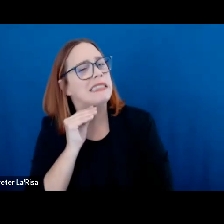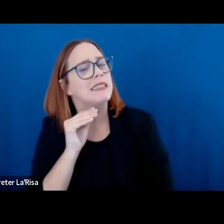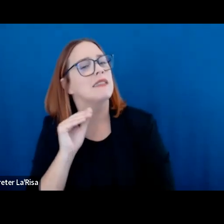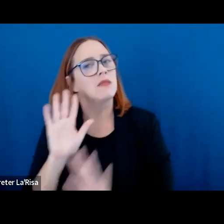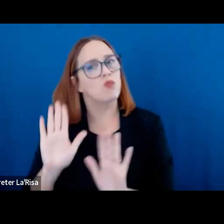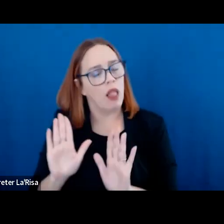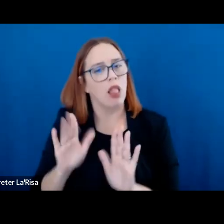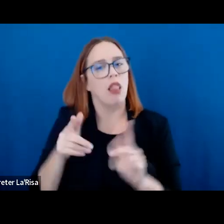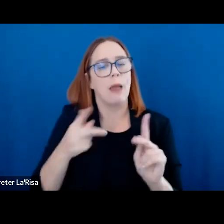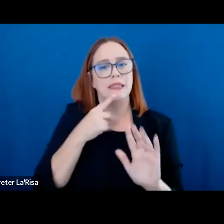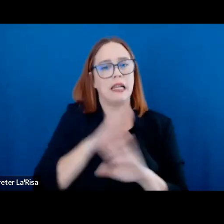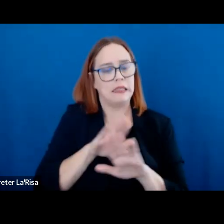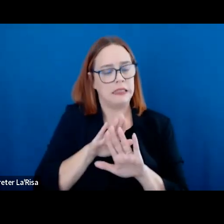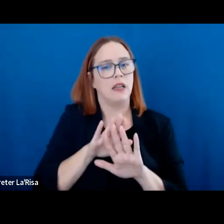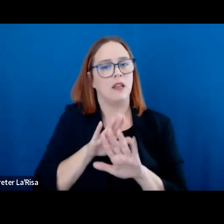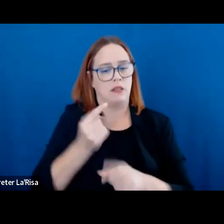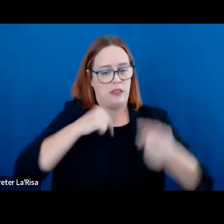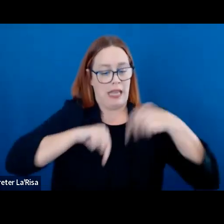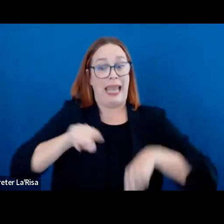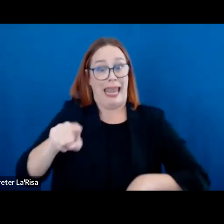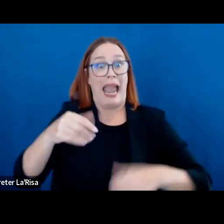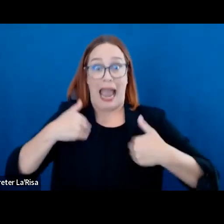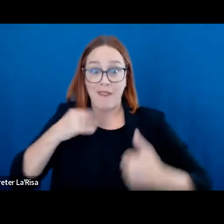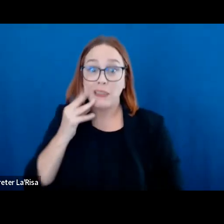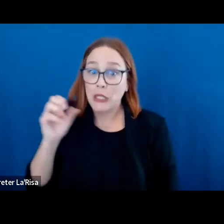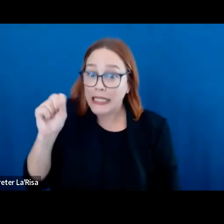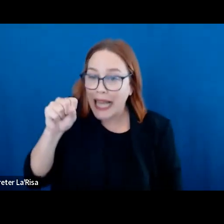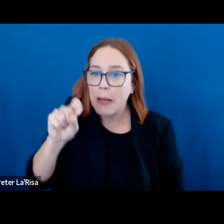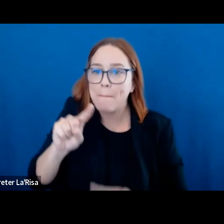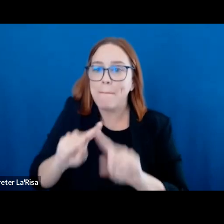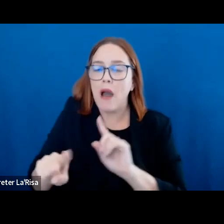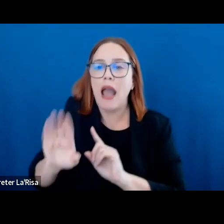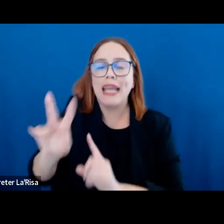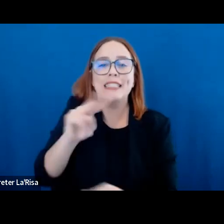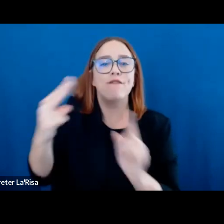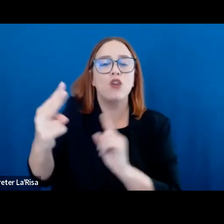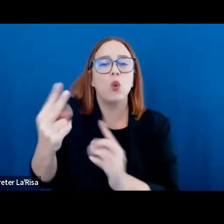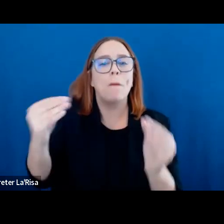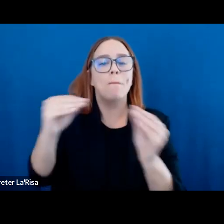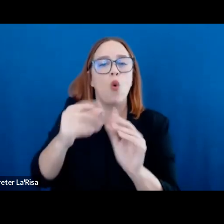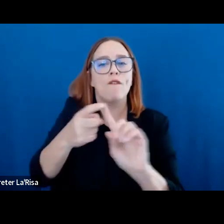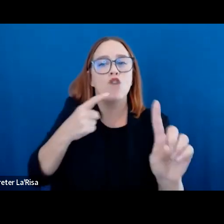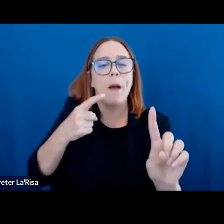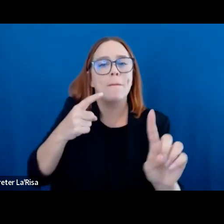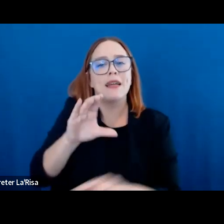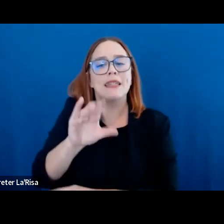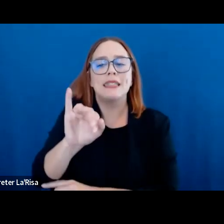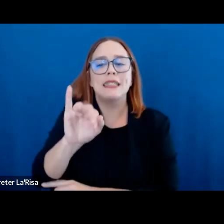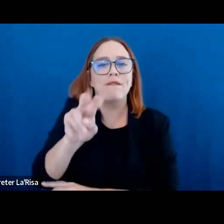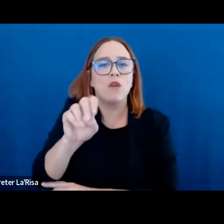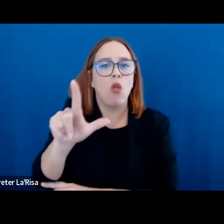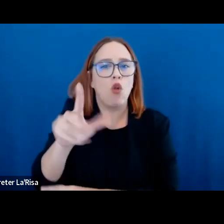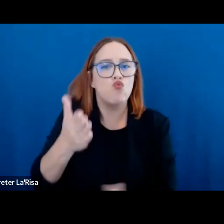this, he had the experience, but from an African American viewpoint, civil rights and those kinds of